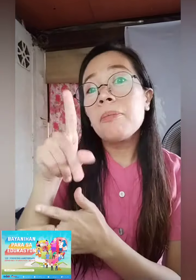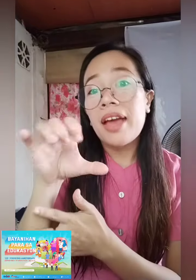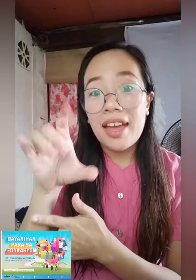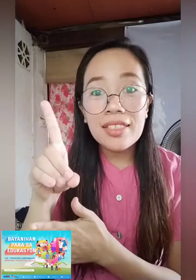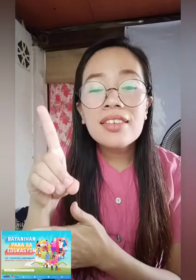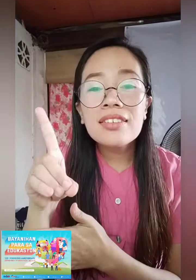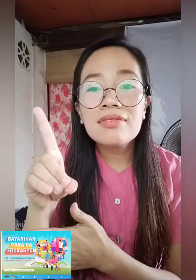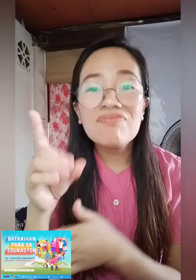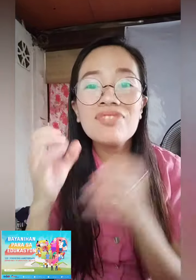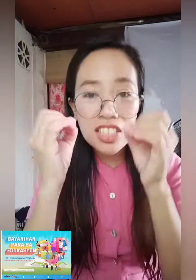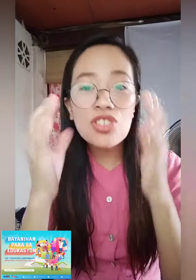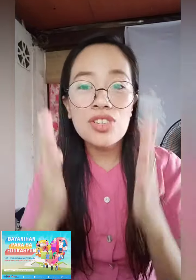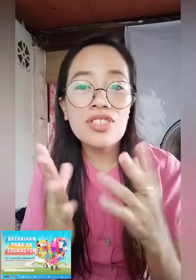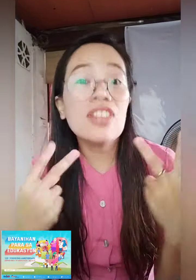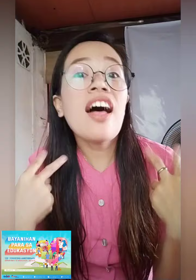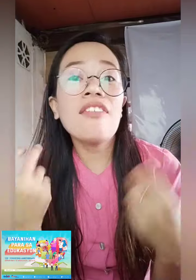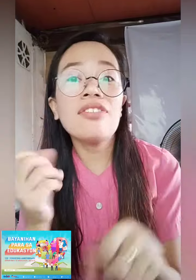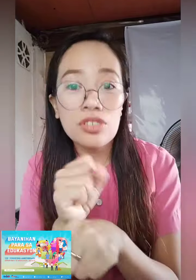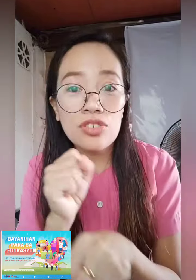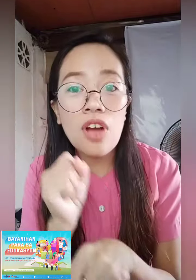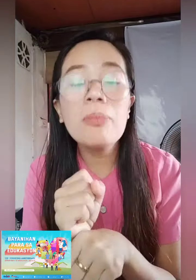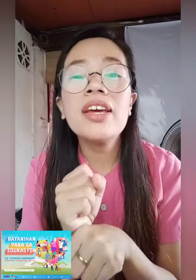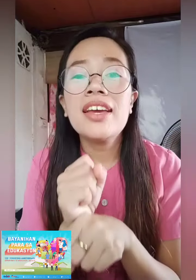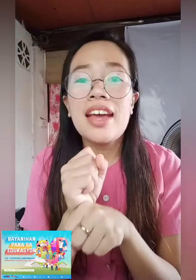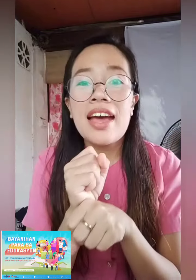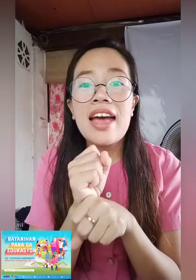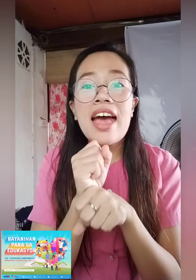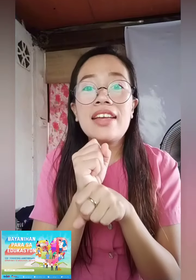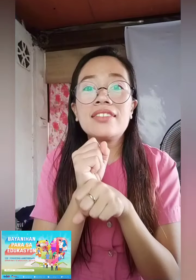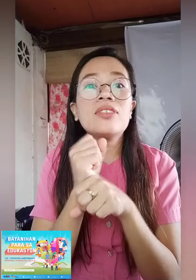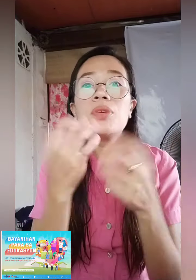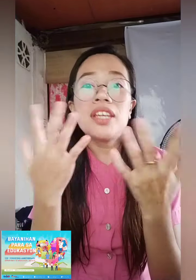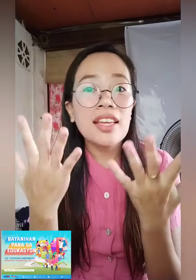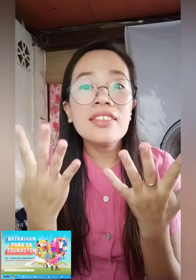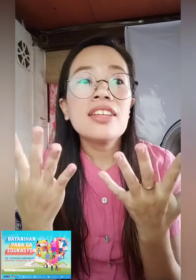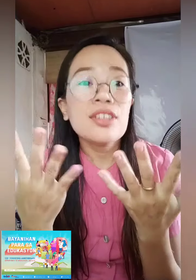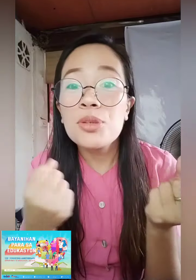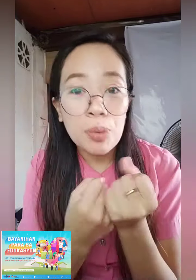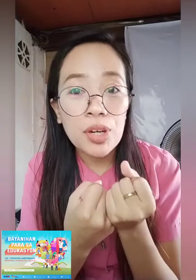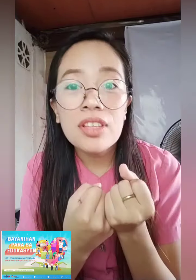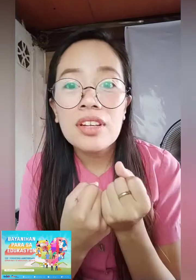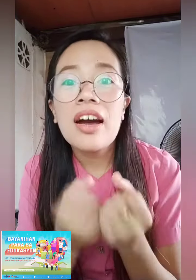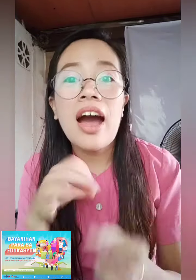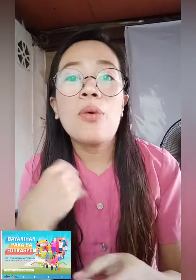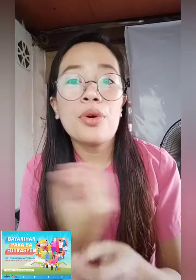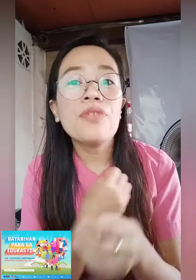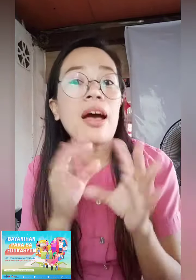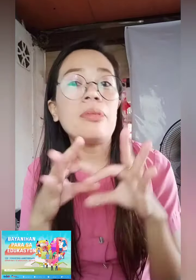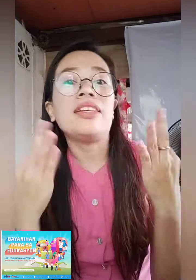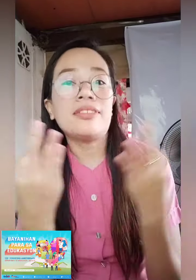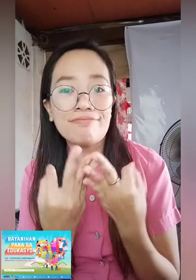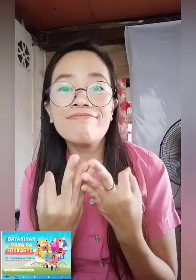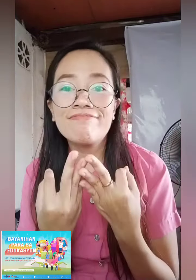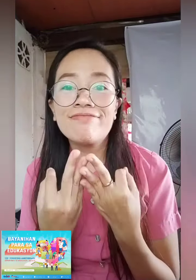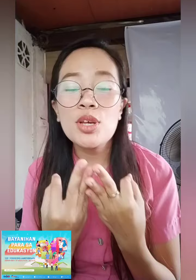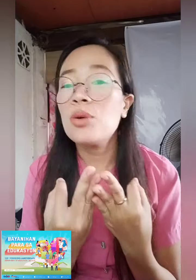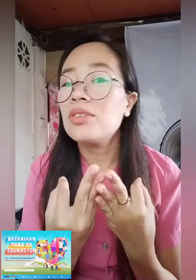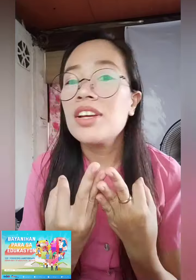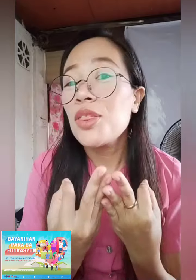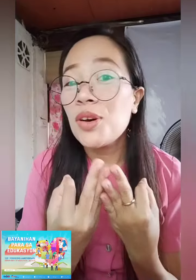DepEd, teachers still have their job and we can support our family. So those are